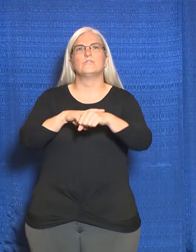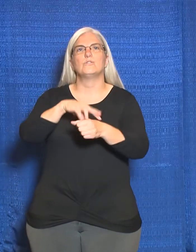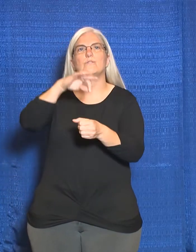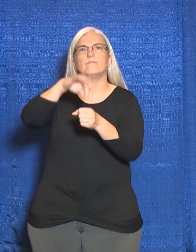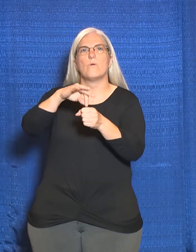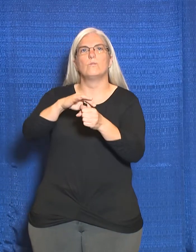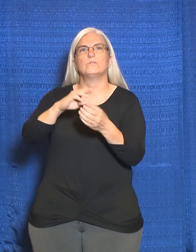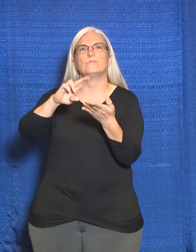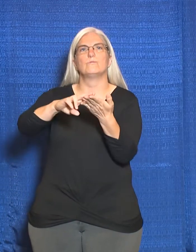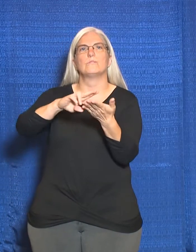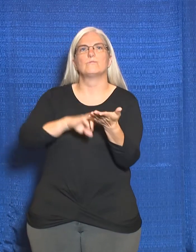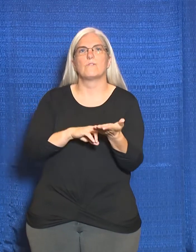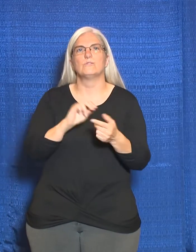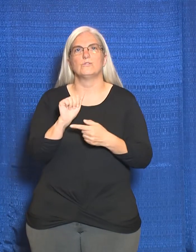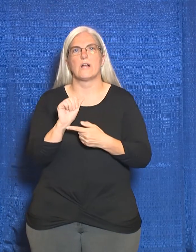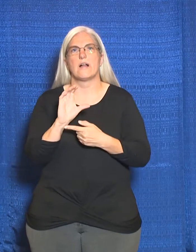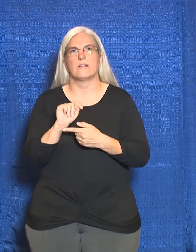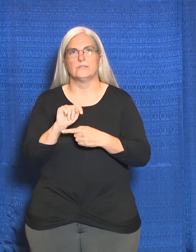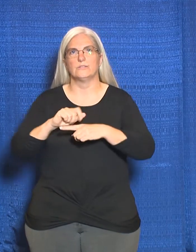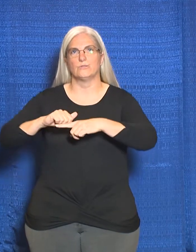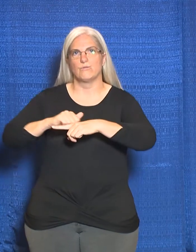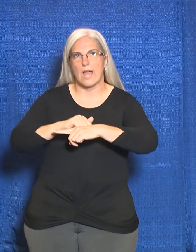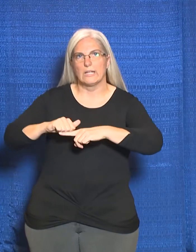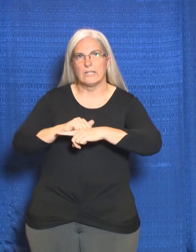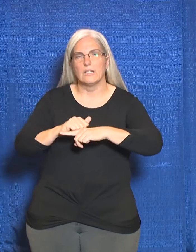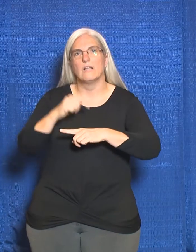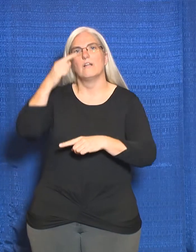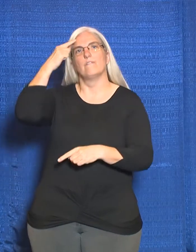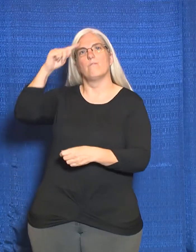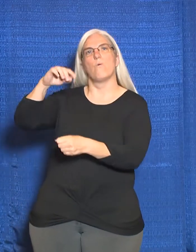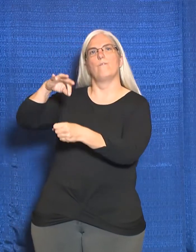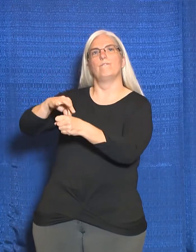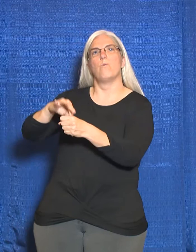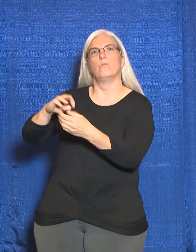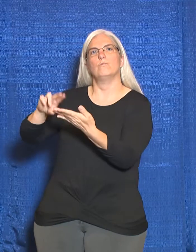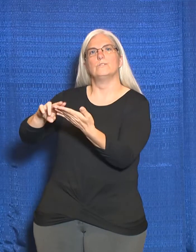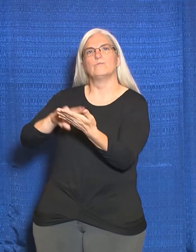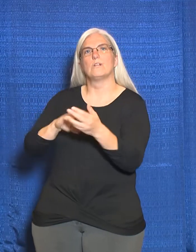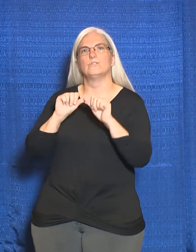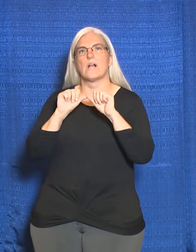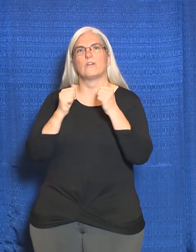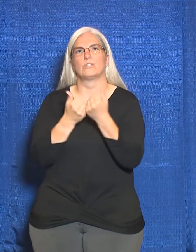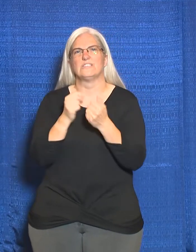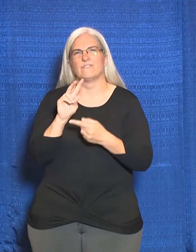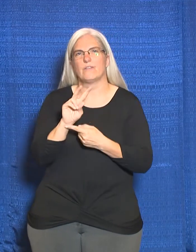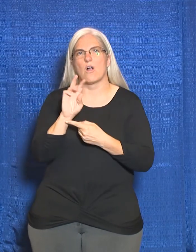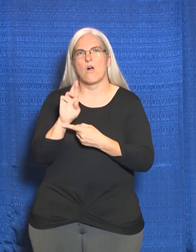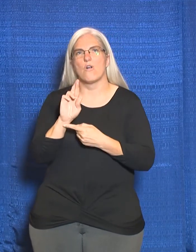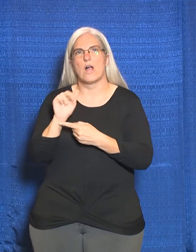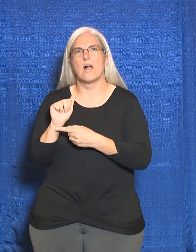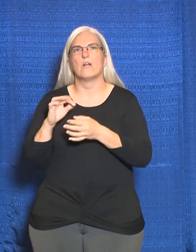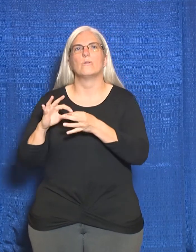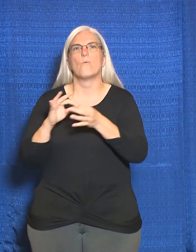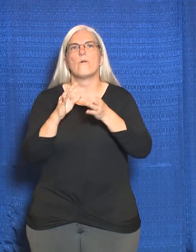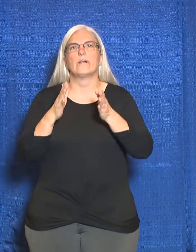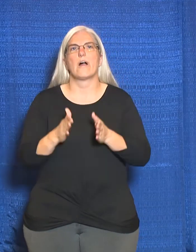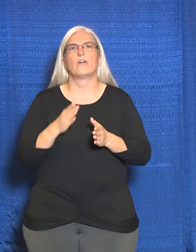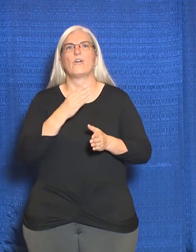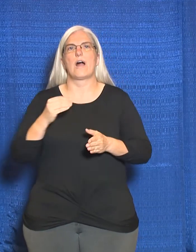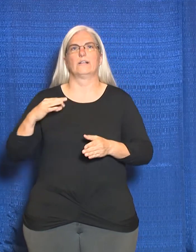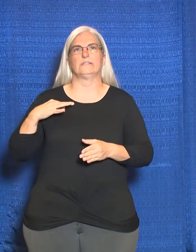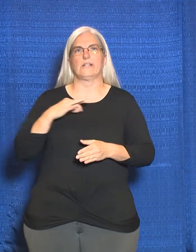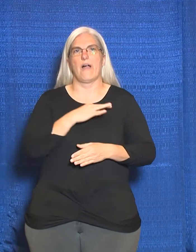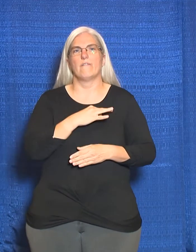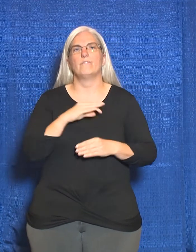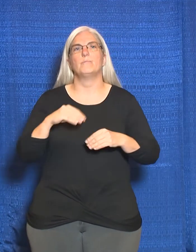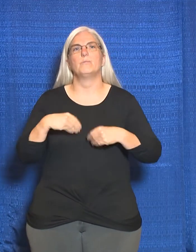National Voter Registration Act, NVRA training for Voter Registration Agency, VRA